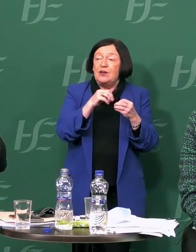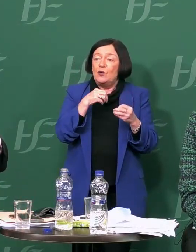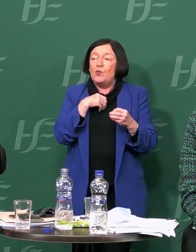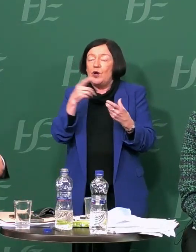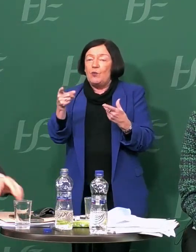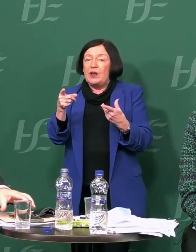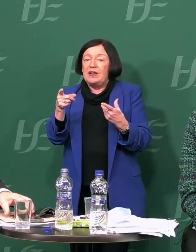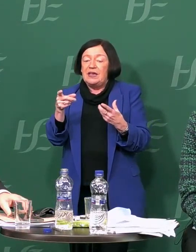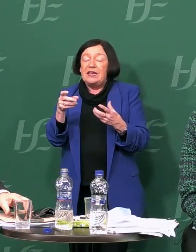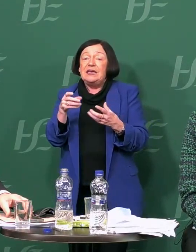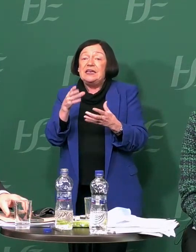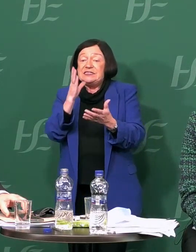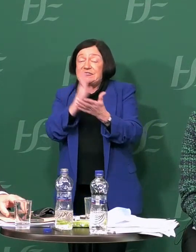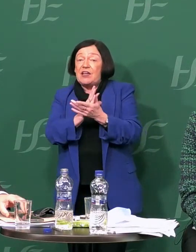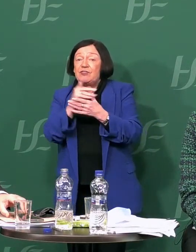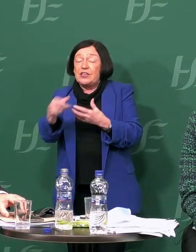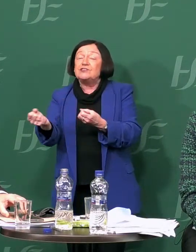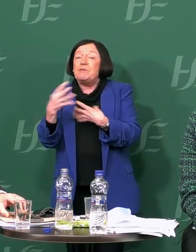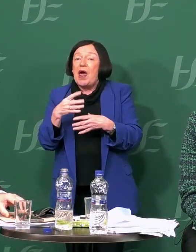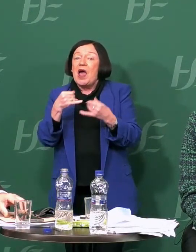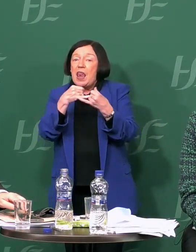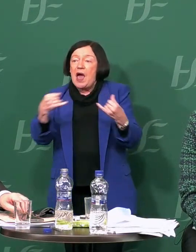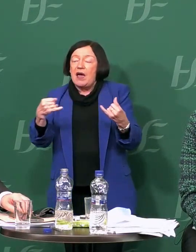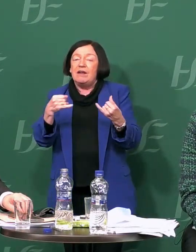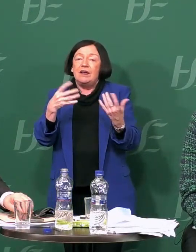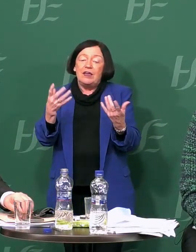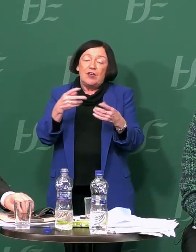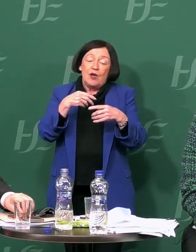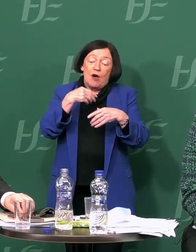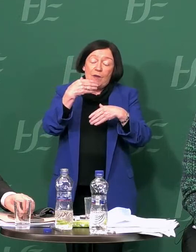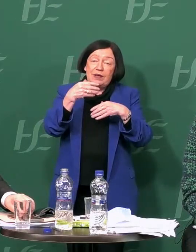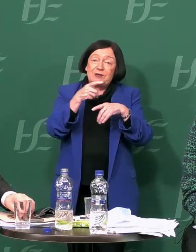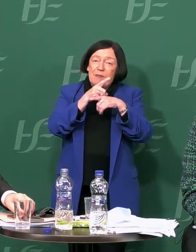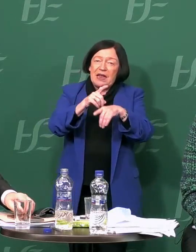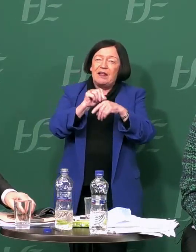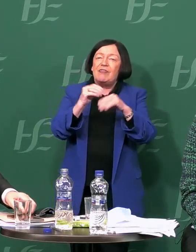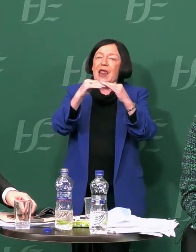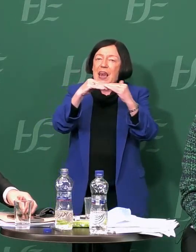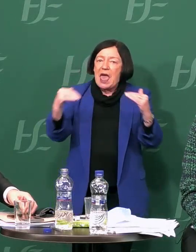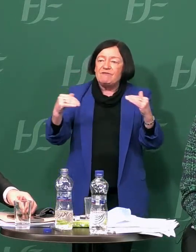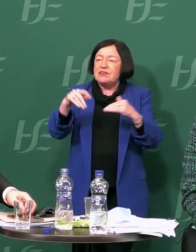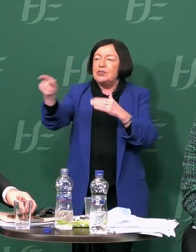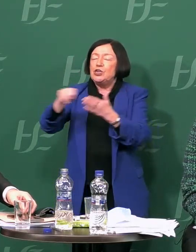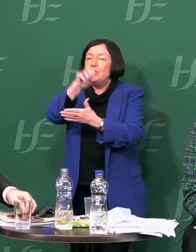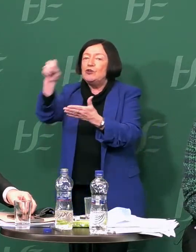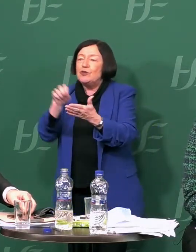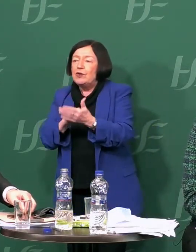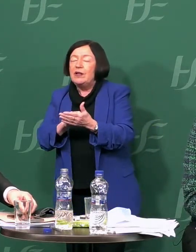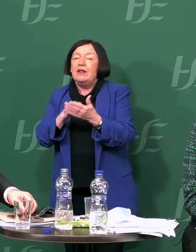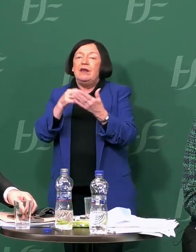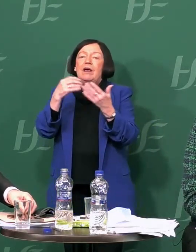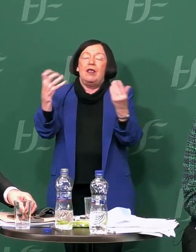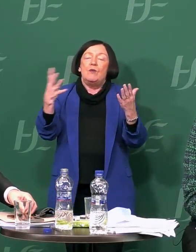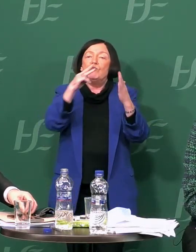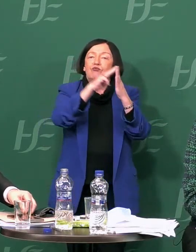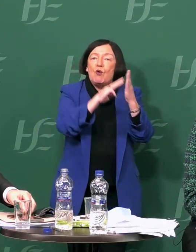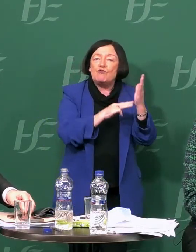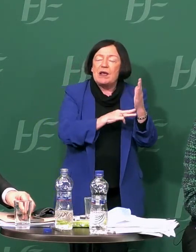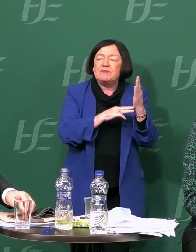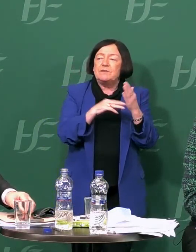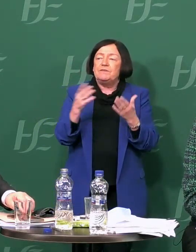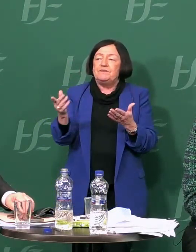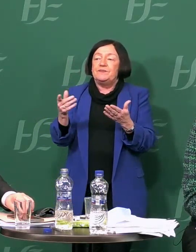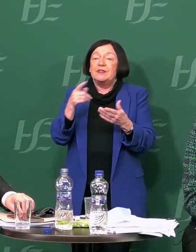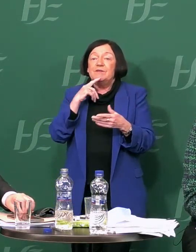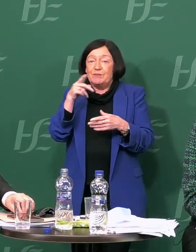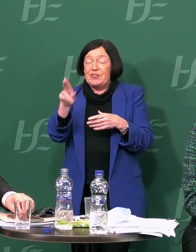ceased the supply lines just based on the process that we have through the EU, based on the main supply lines, but